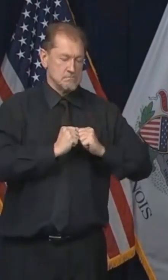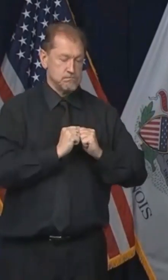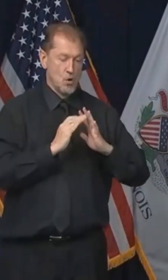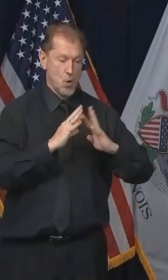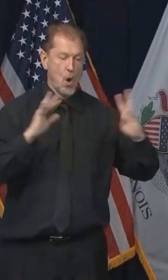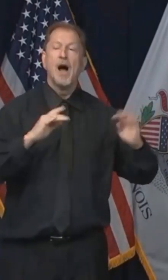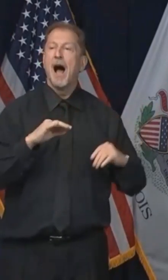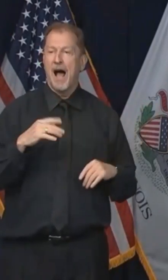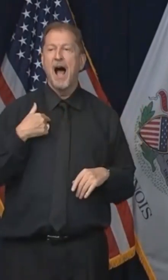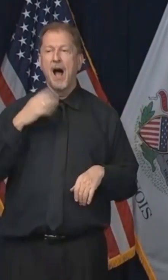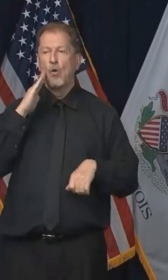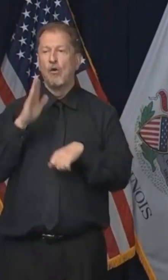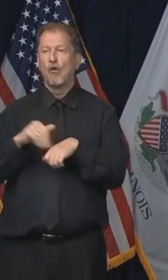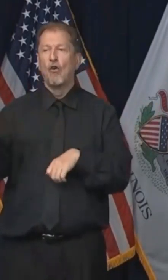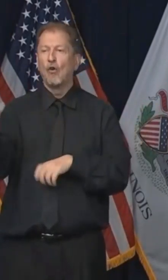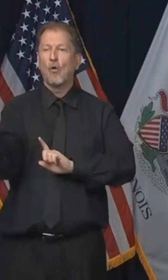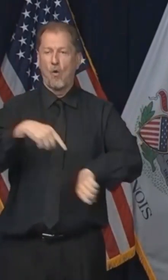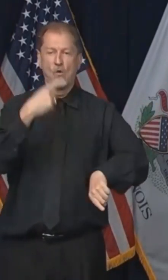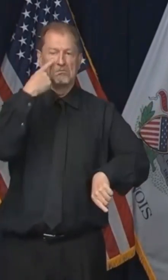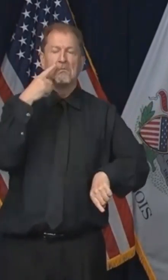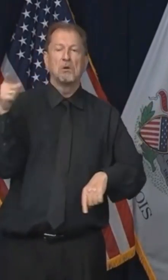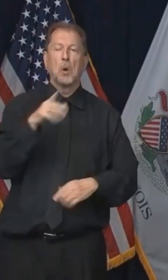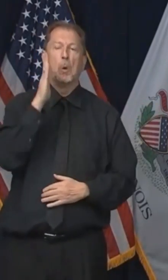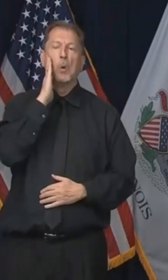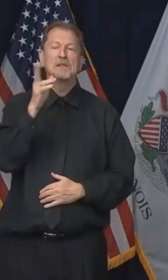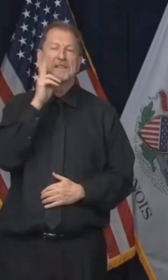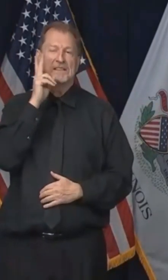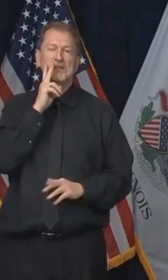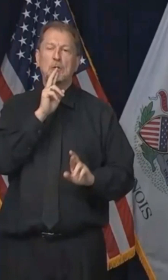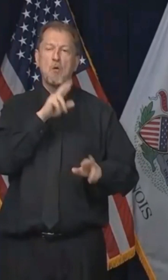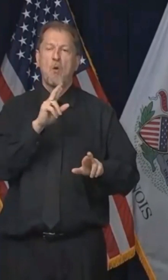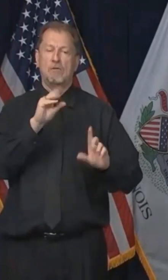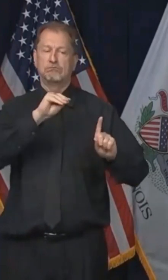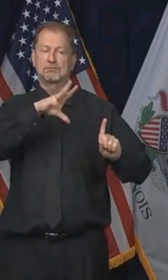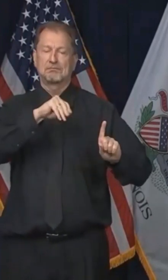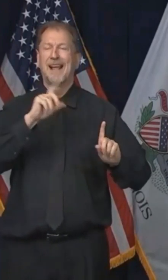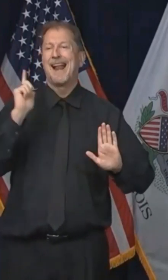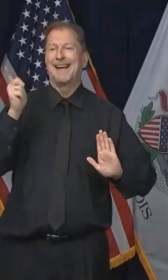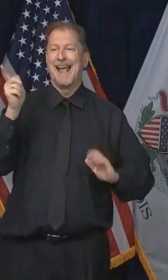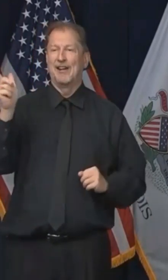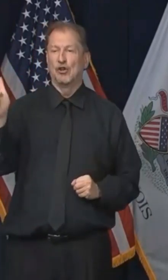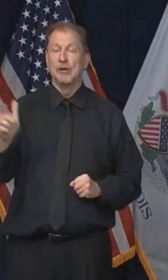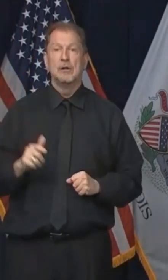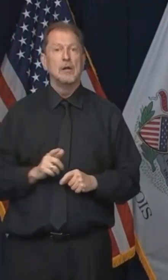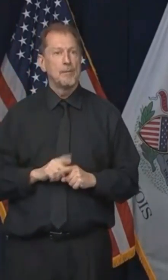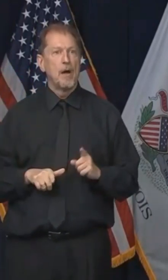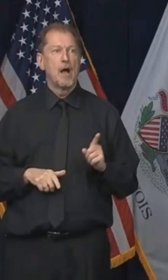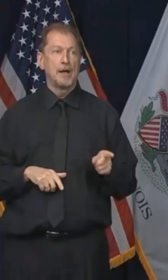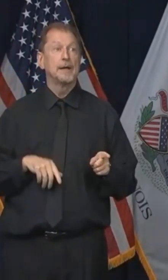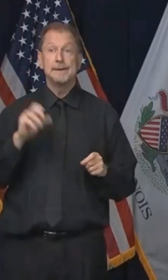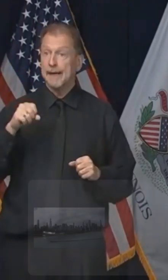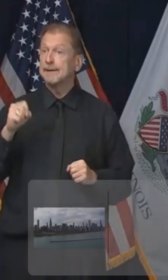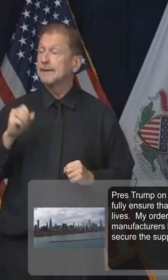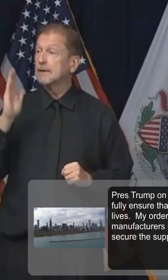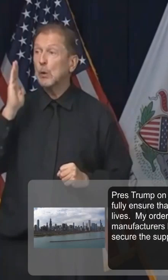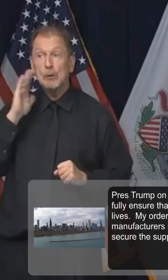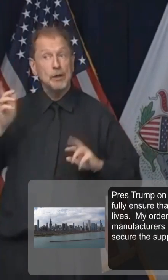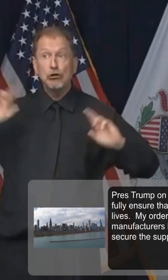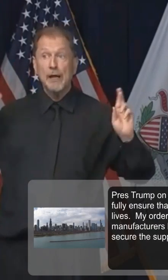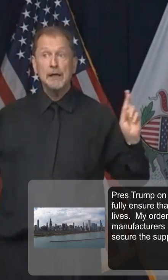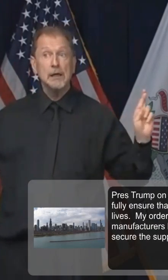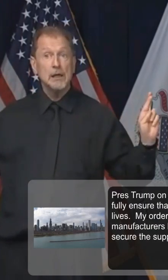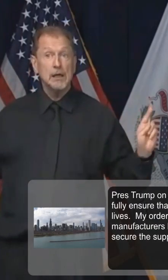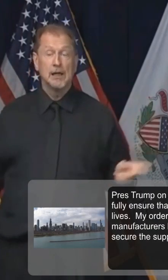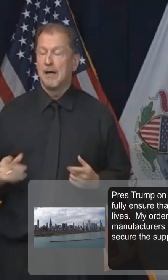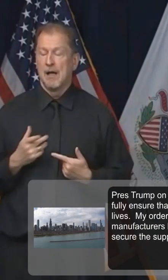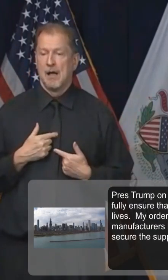chance at some point to see what it looks like and to report on it. But I just want you to know it is going to be completed, and it's amazing to me. I didn't know